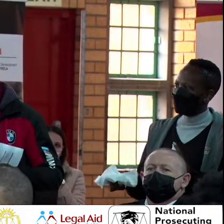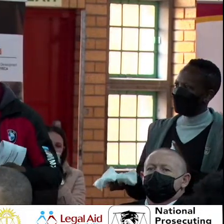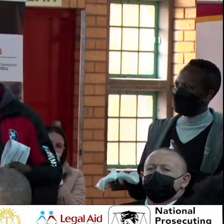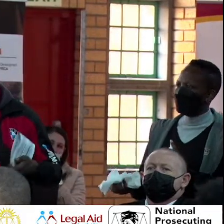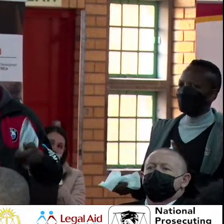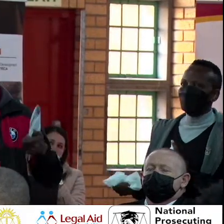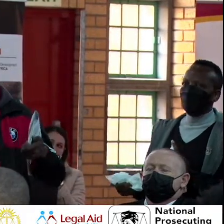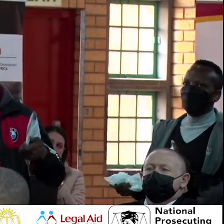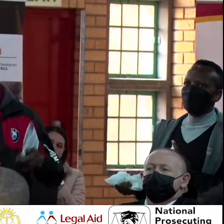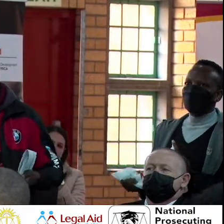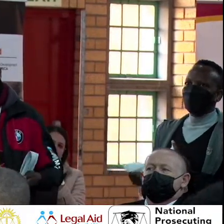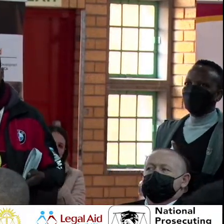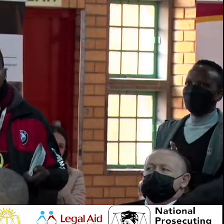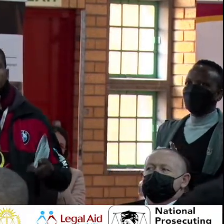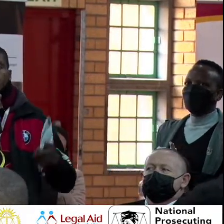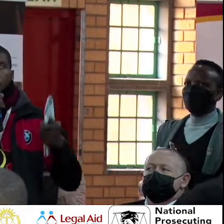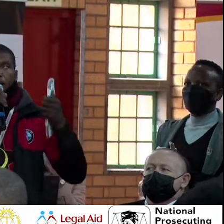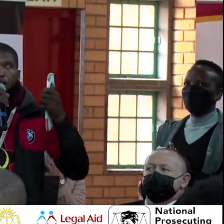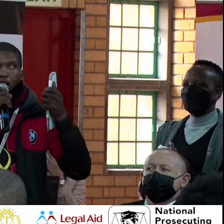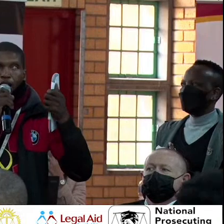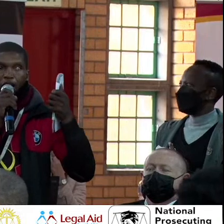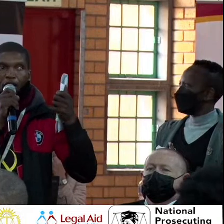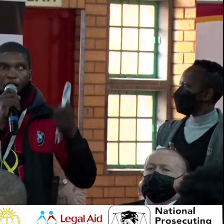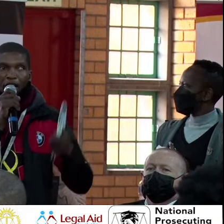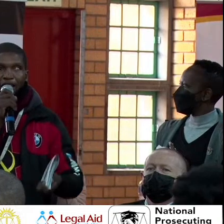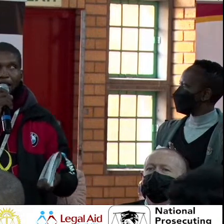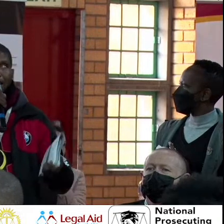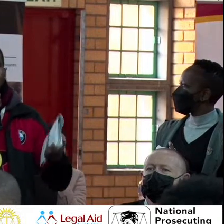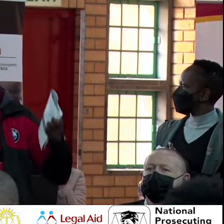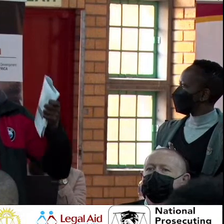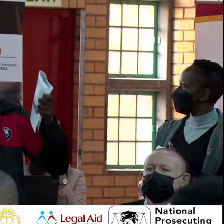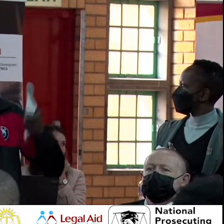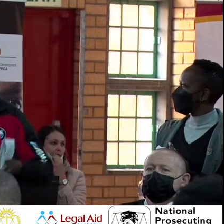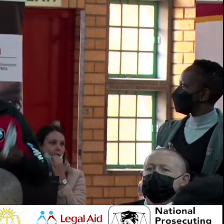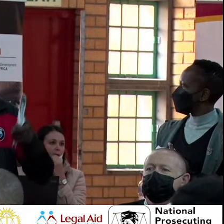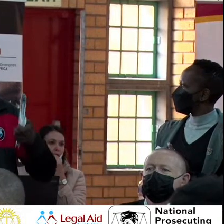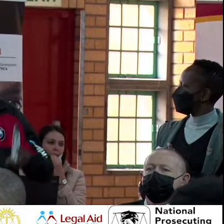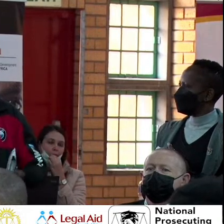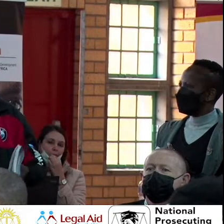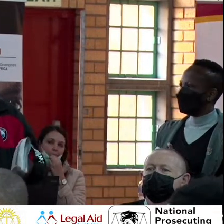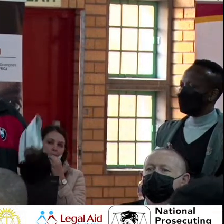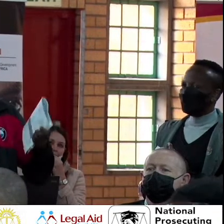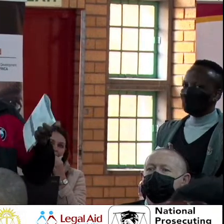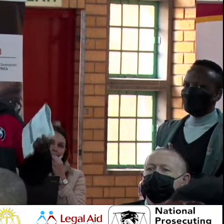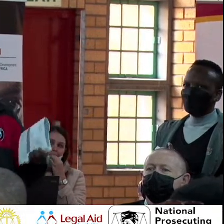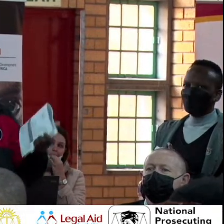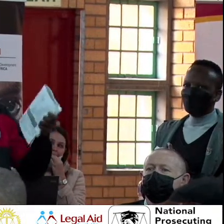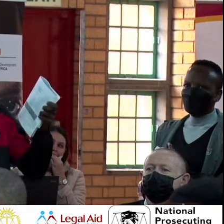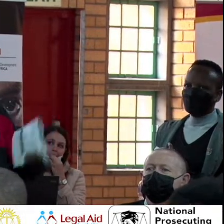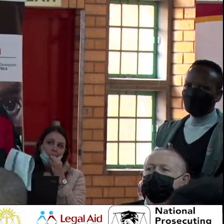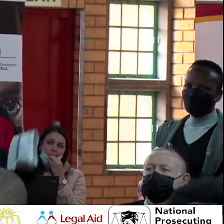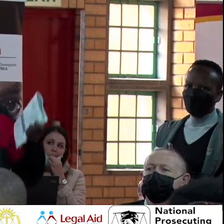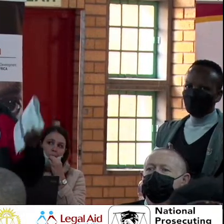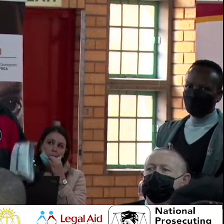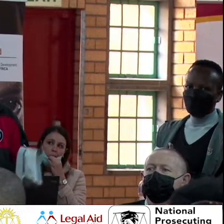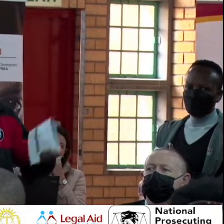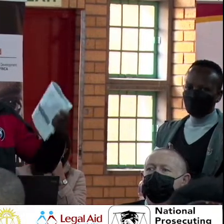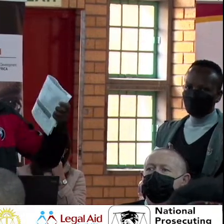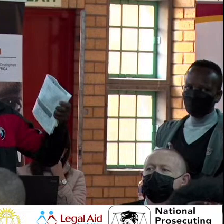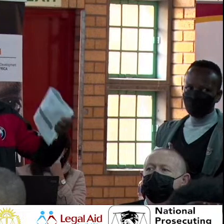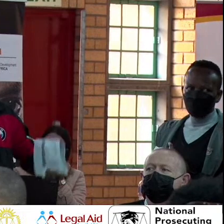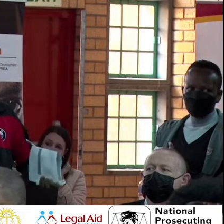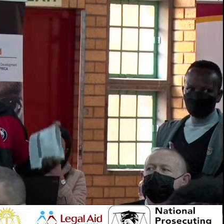crime. But at times, the fact that the justice system only favors those